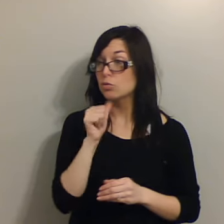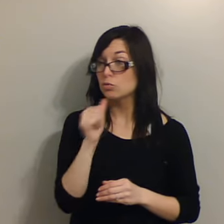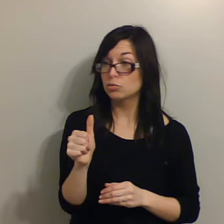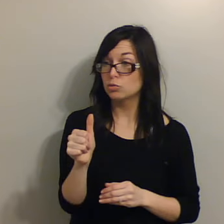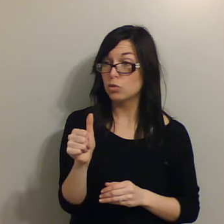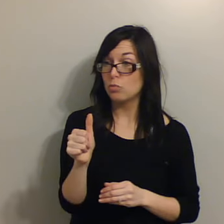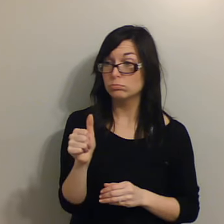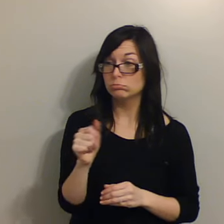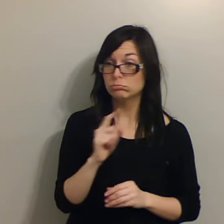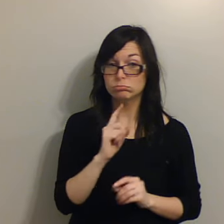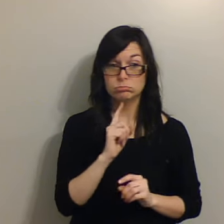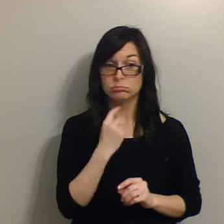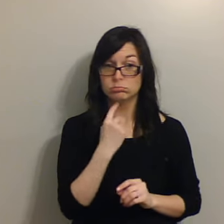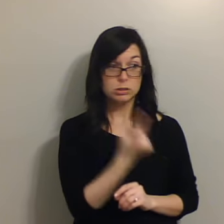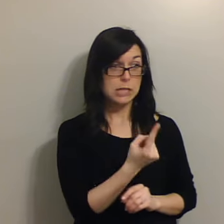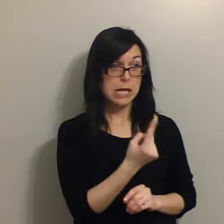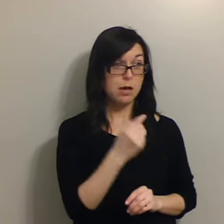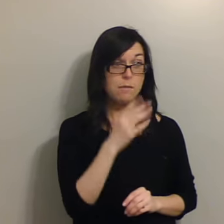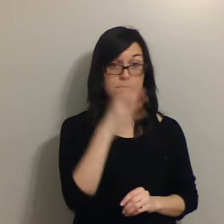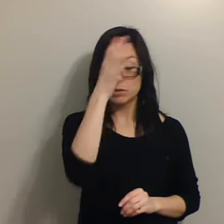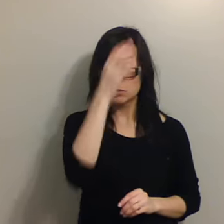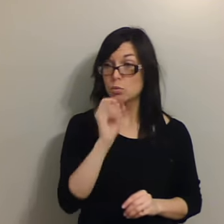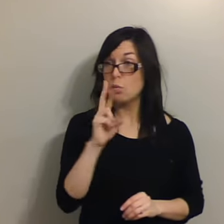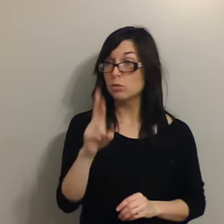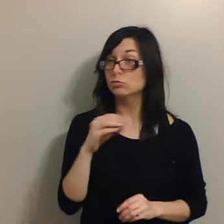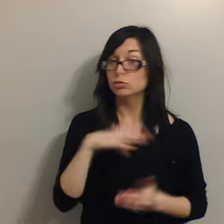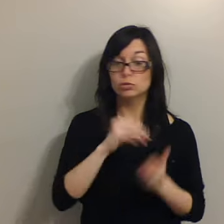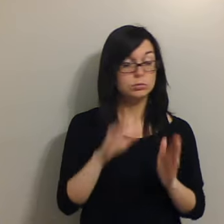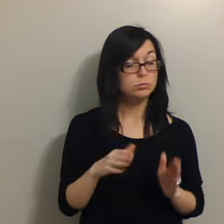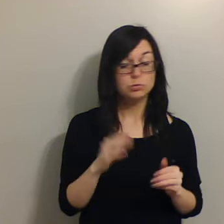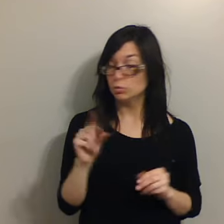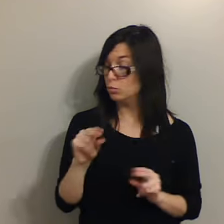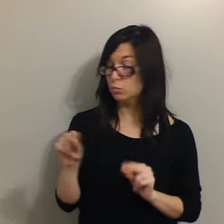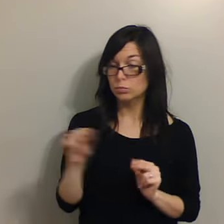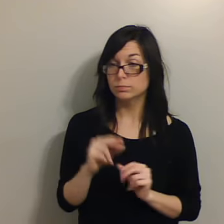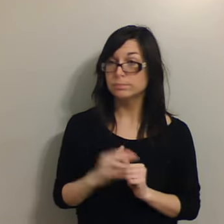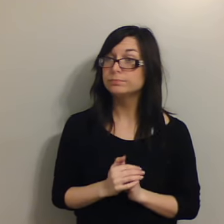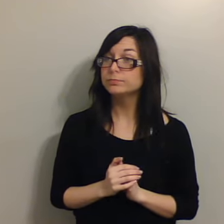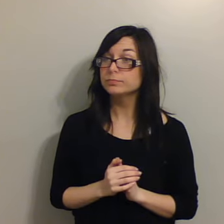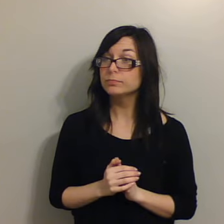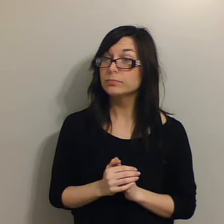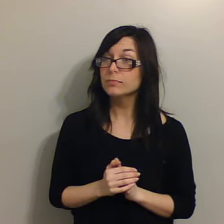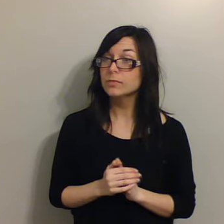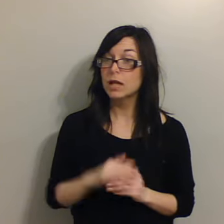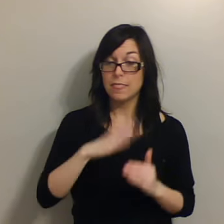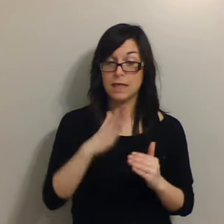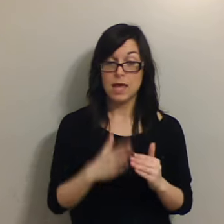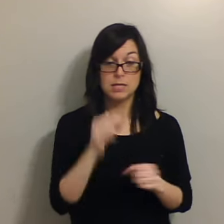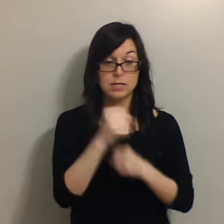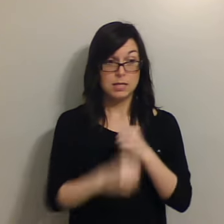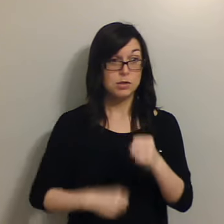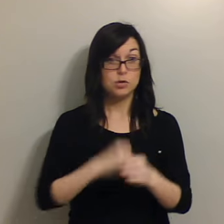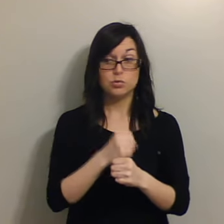about this. At the end of the year, they've found that these students tested significantly higher than